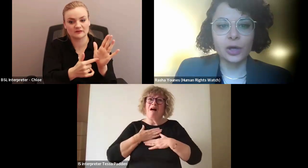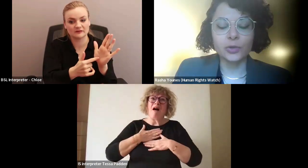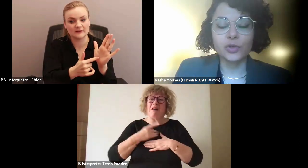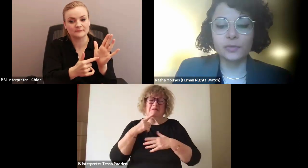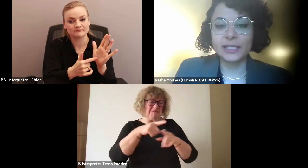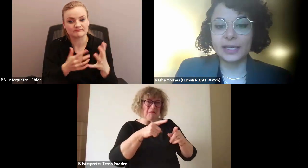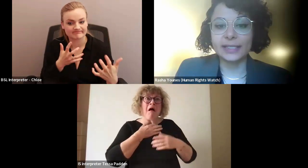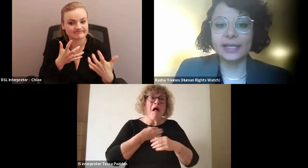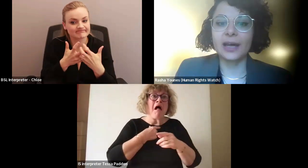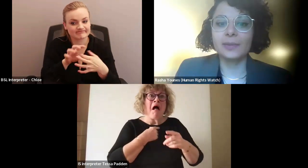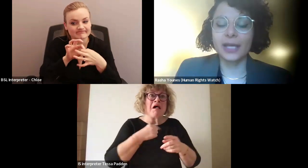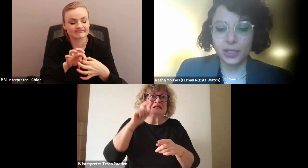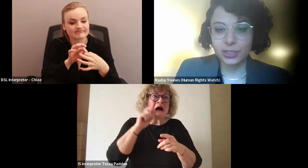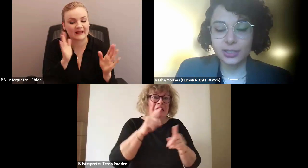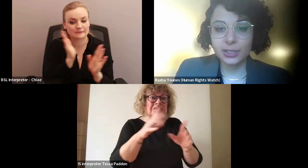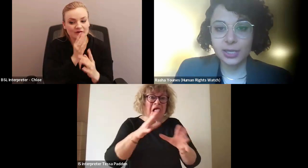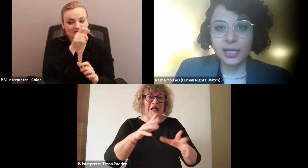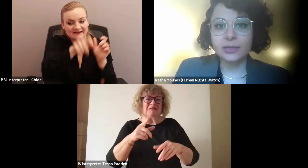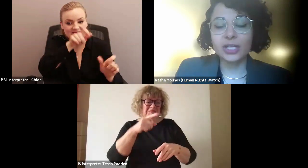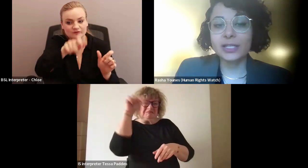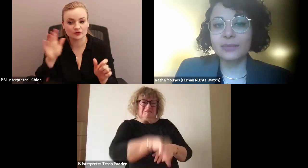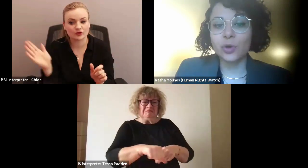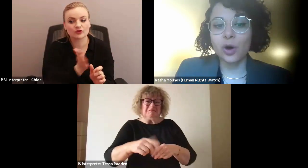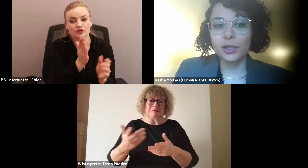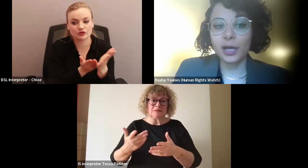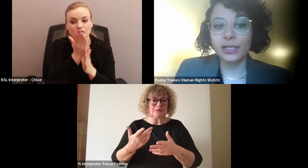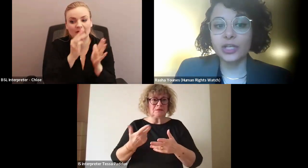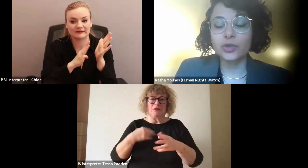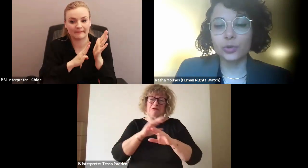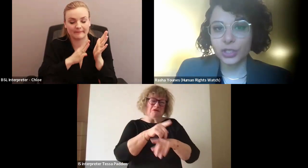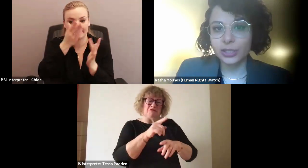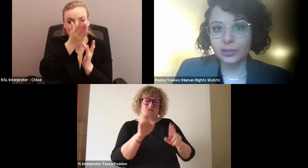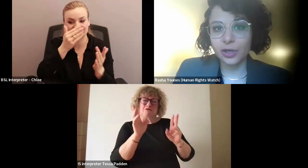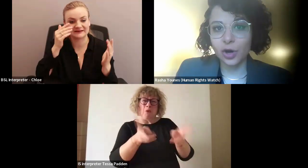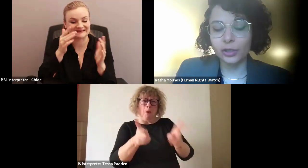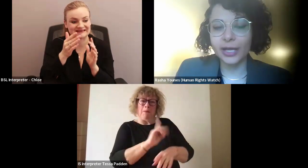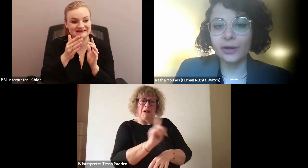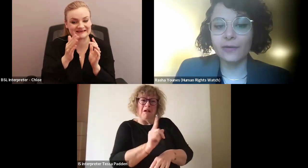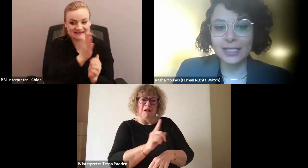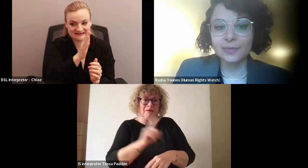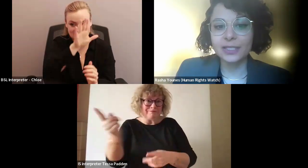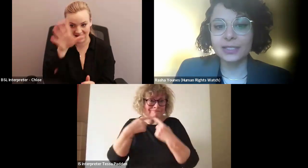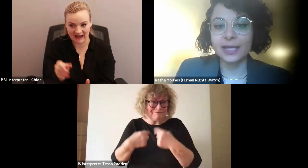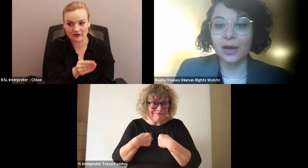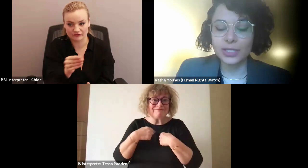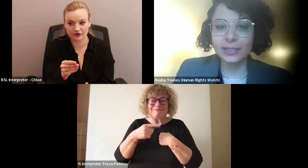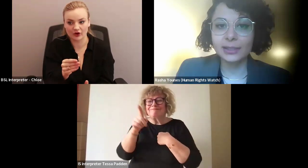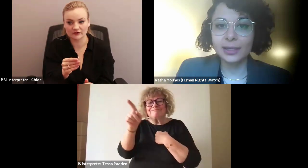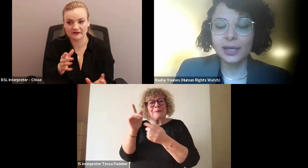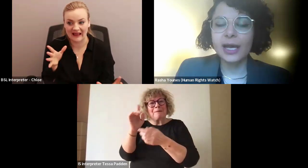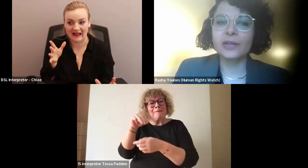people on social media and dating applications, subjected them to online extortion, online harassment